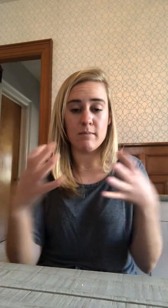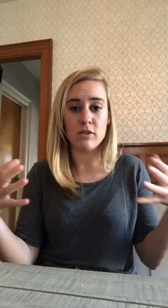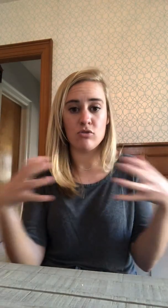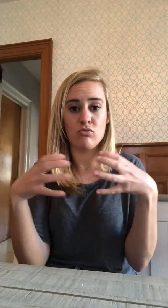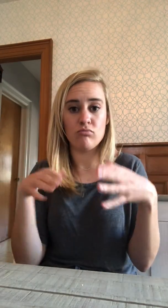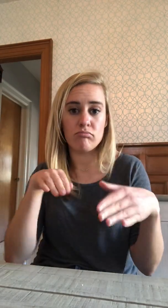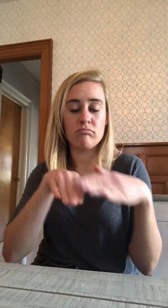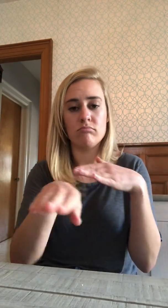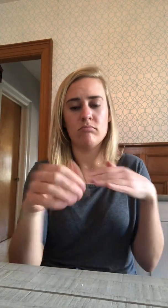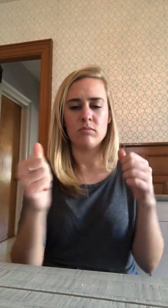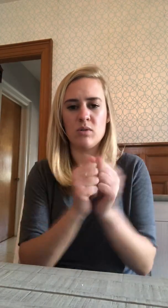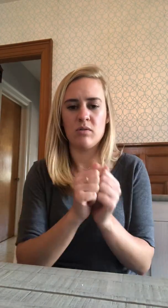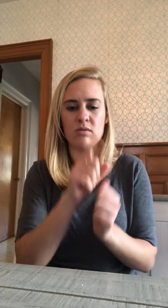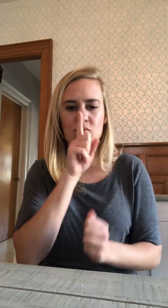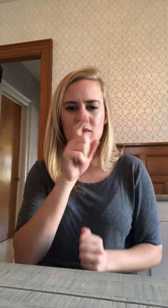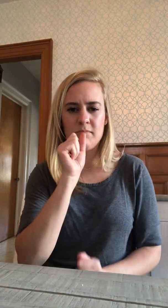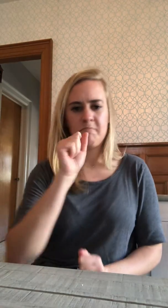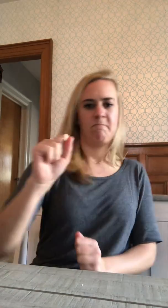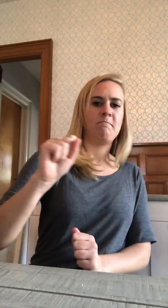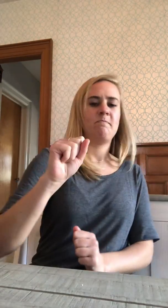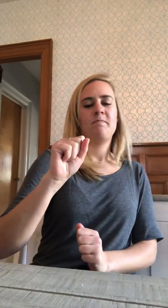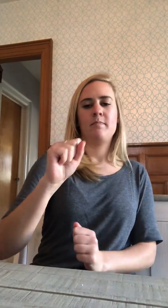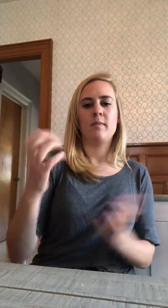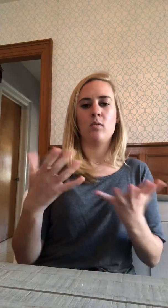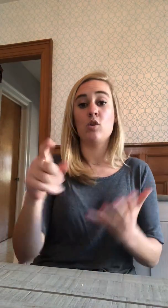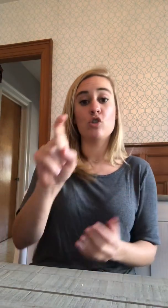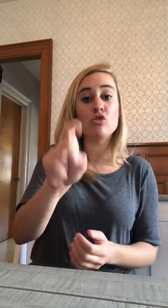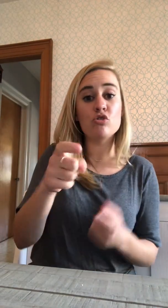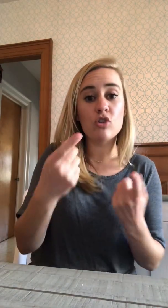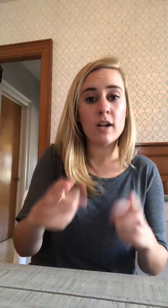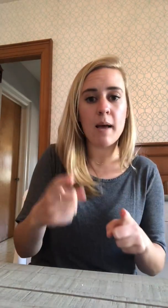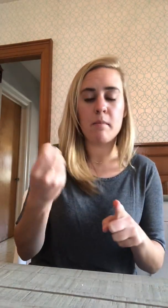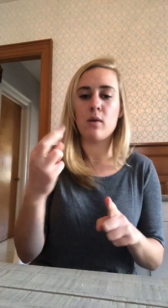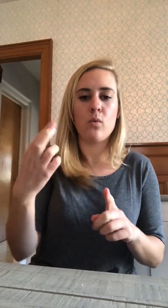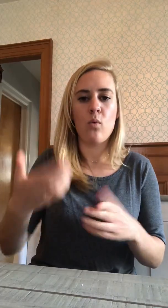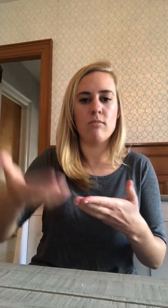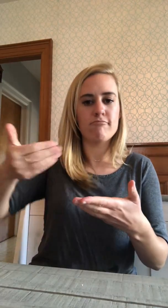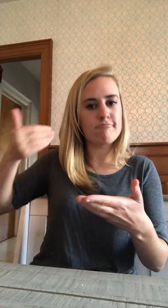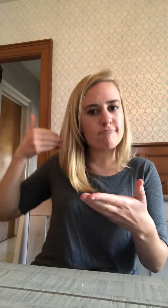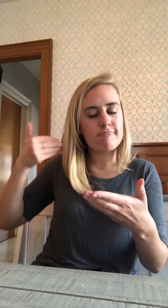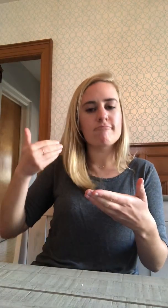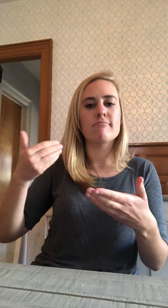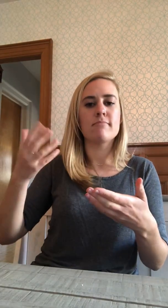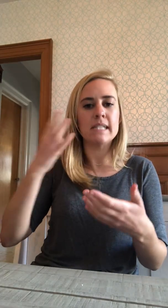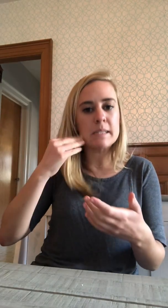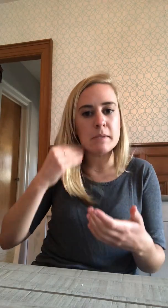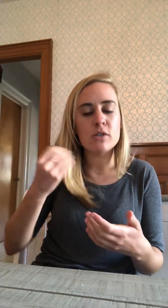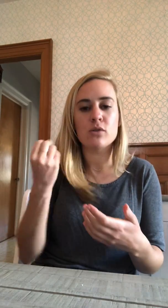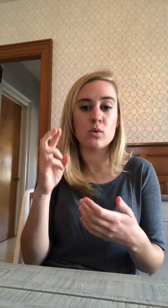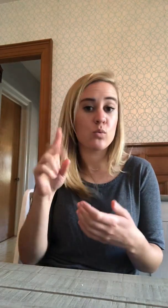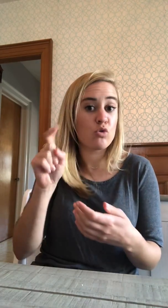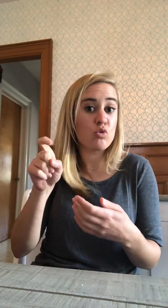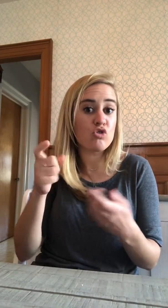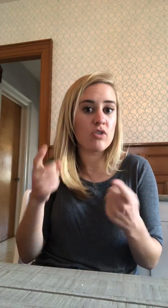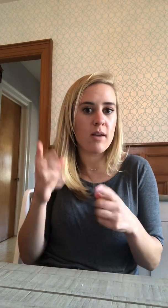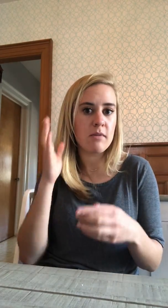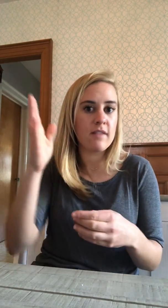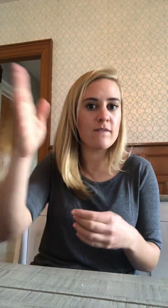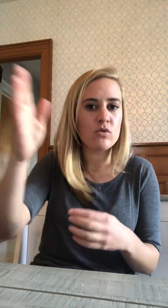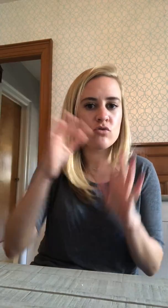shoulder about what should happen or what happened in the past or what's going to happen in the future in terms of dental care. So make it clear that the